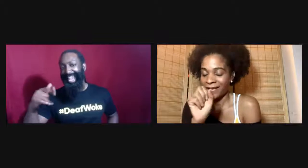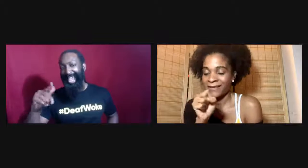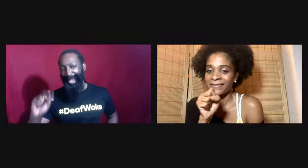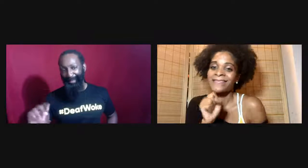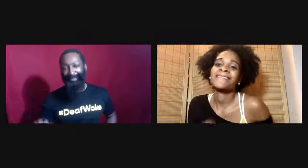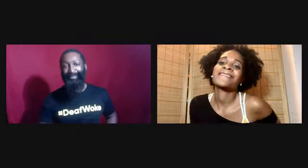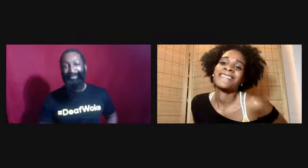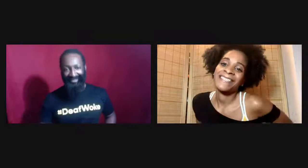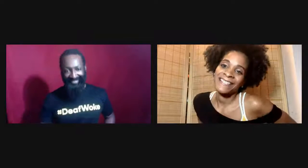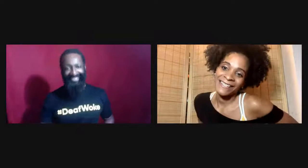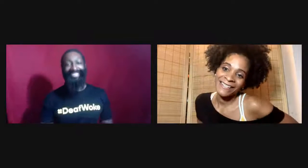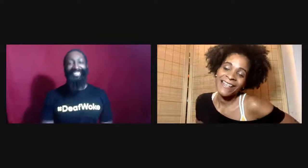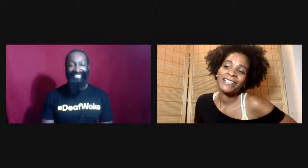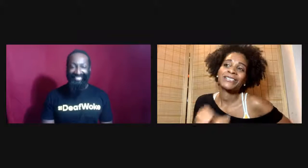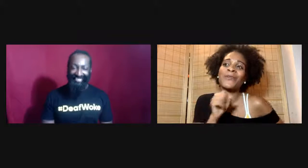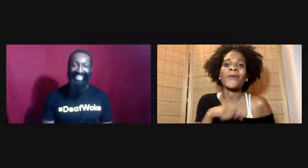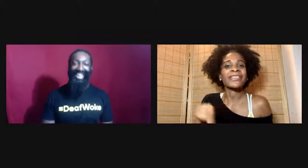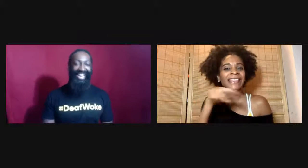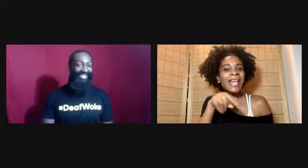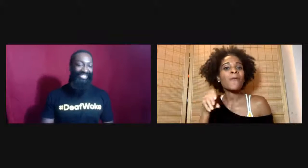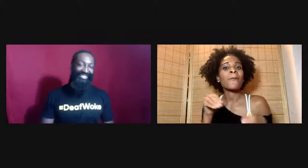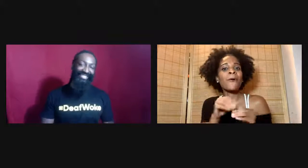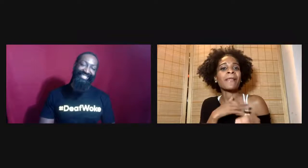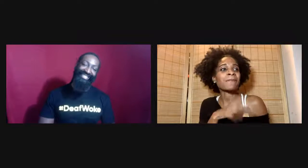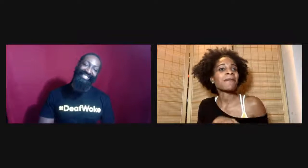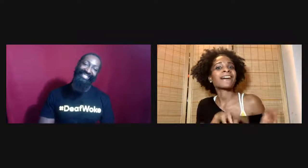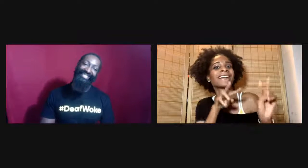And that was